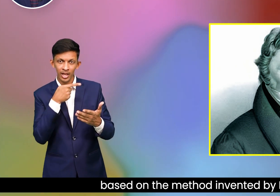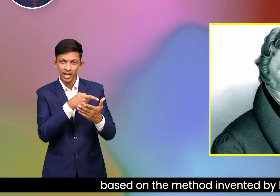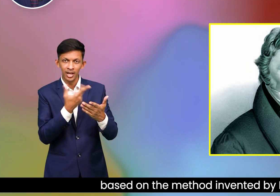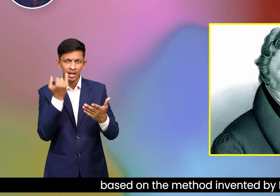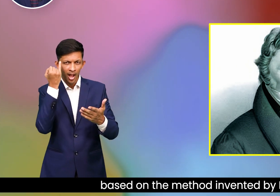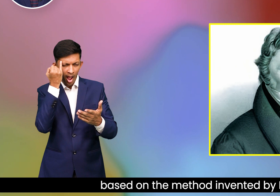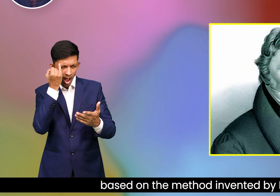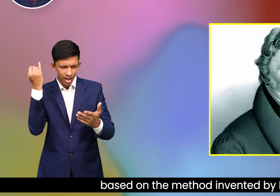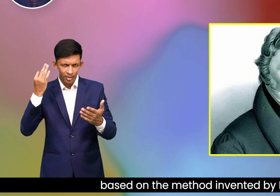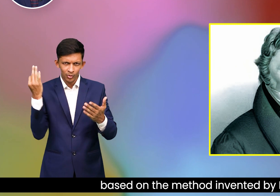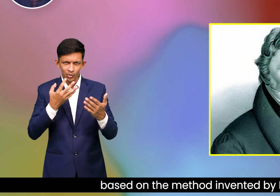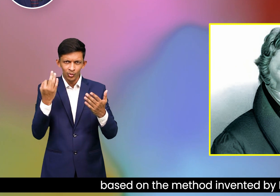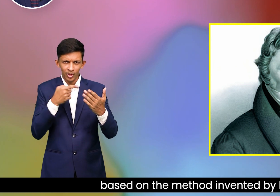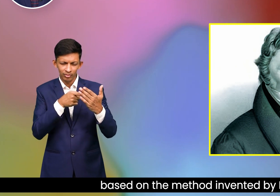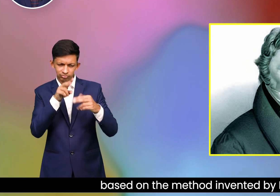invented by